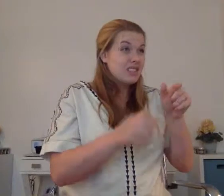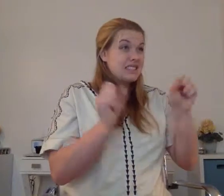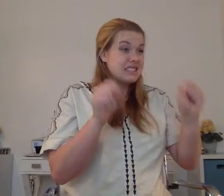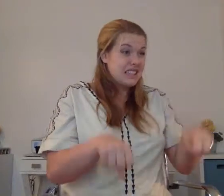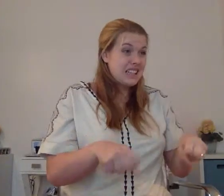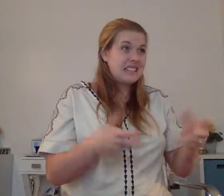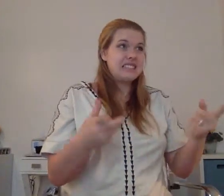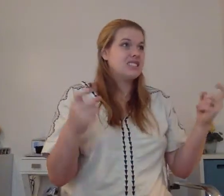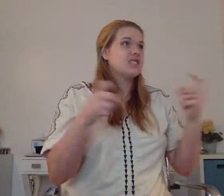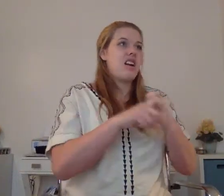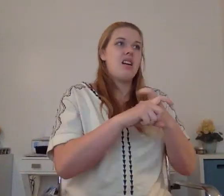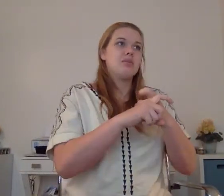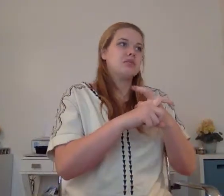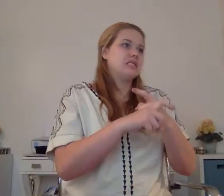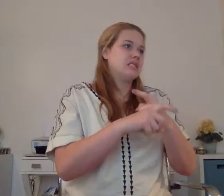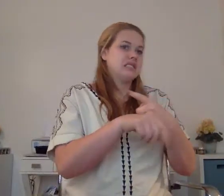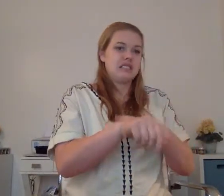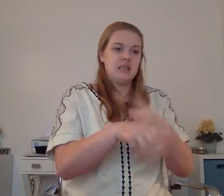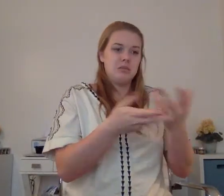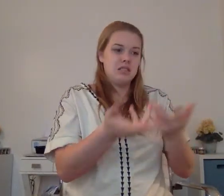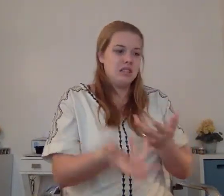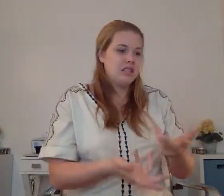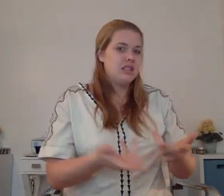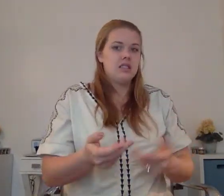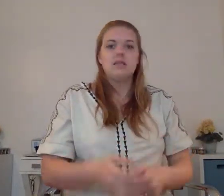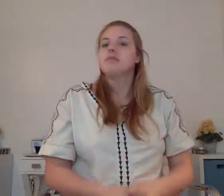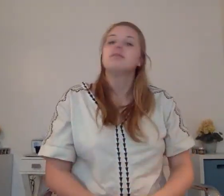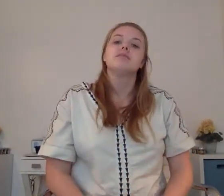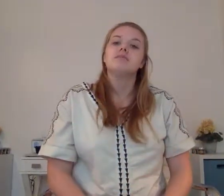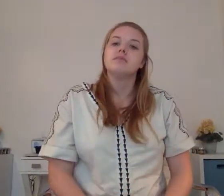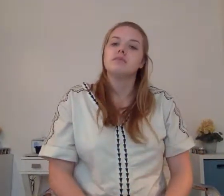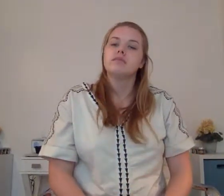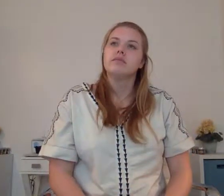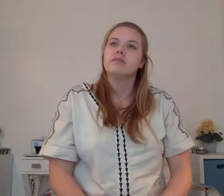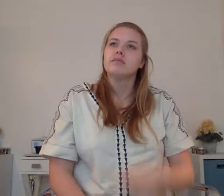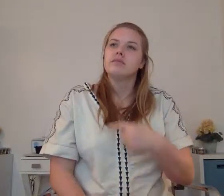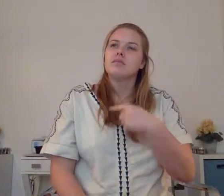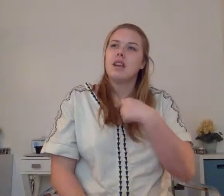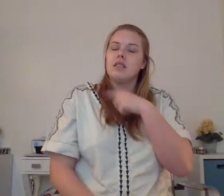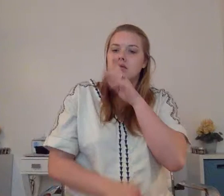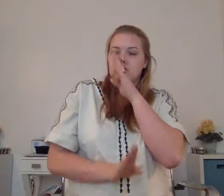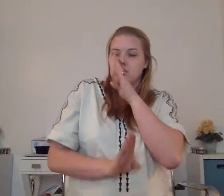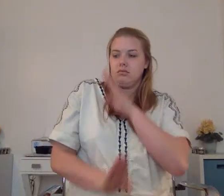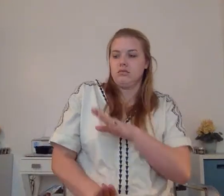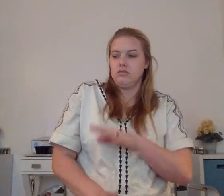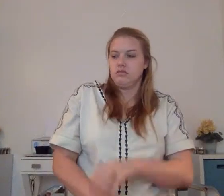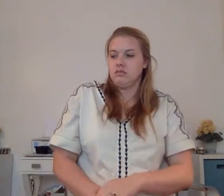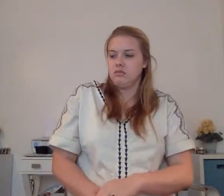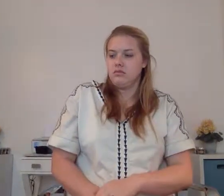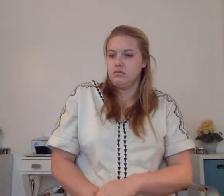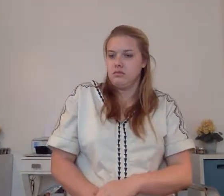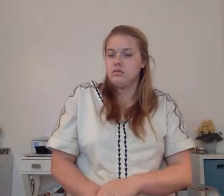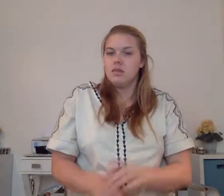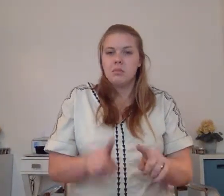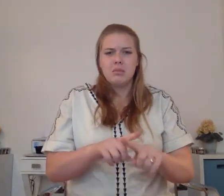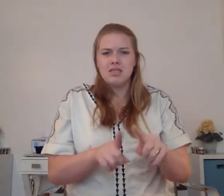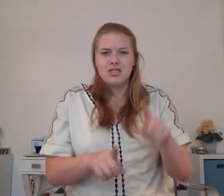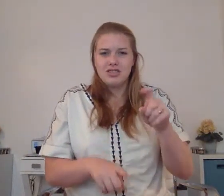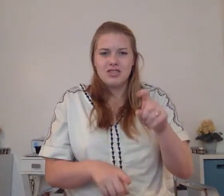within that one should never, ever remain silent for fear of complexity. So I want to start my